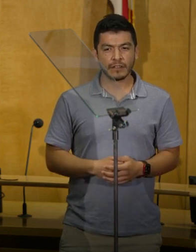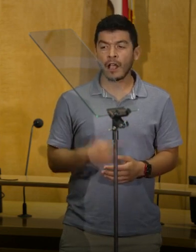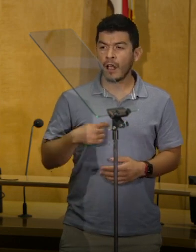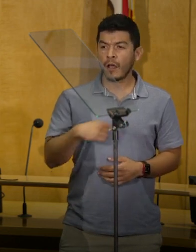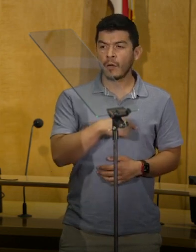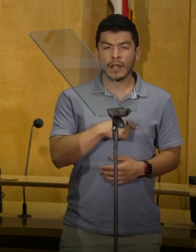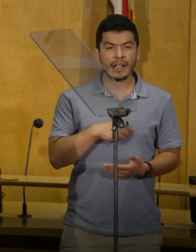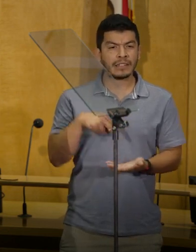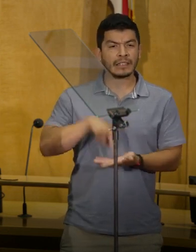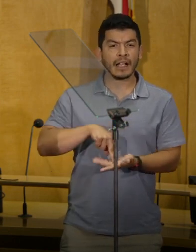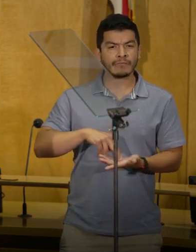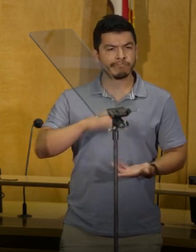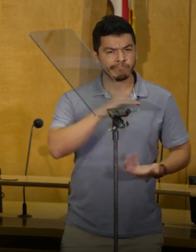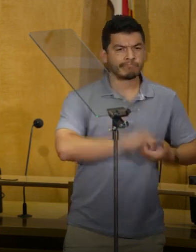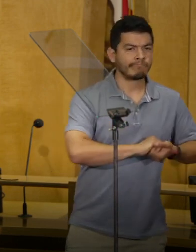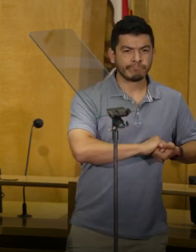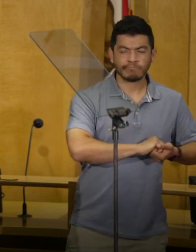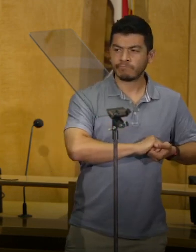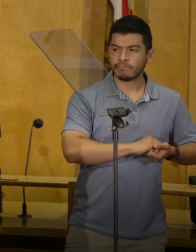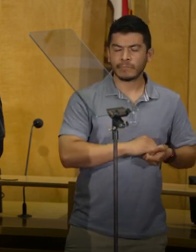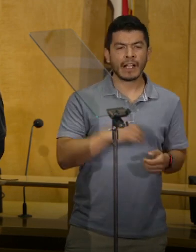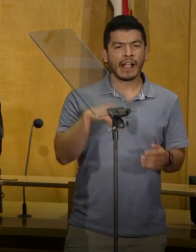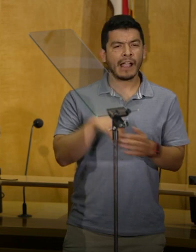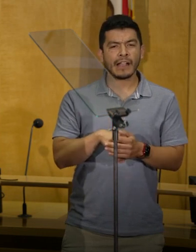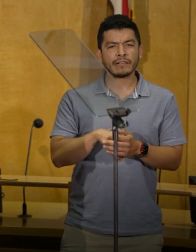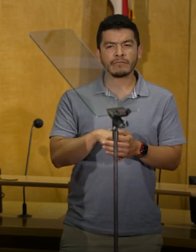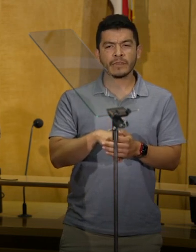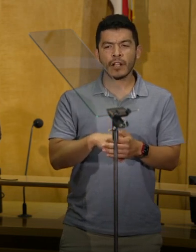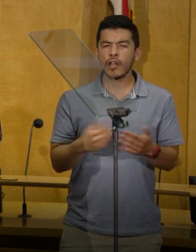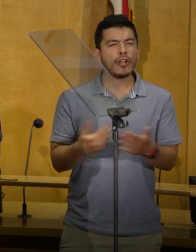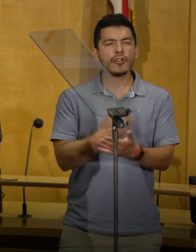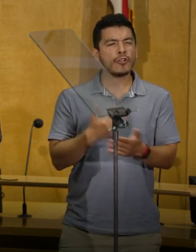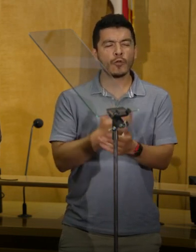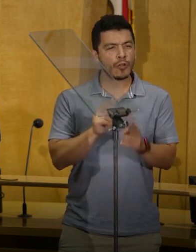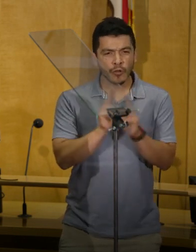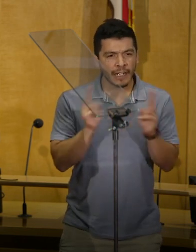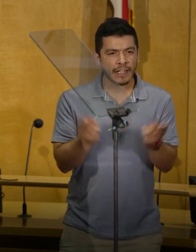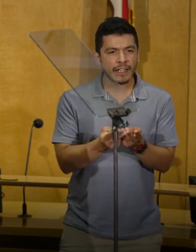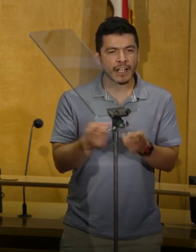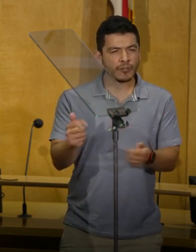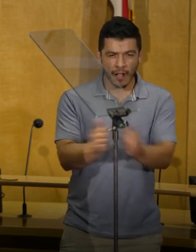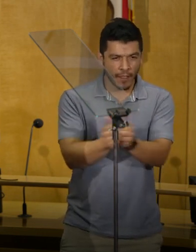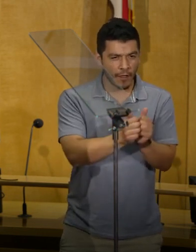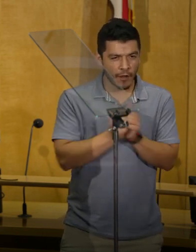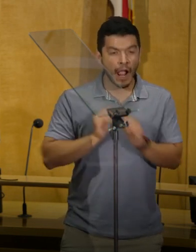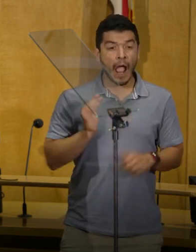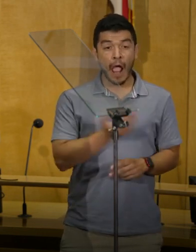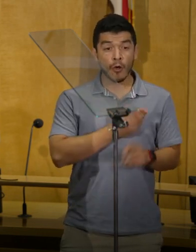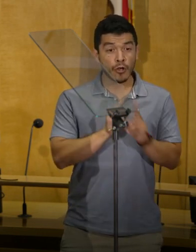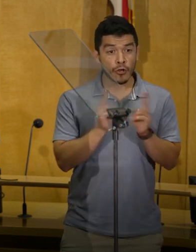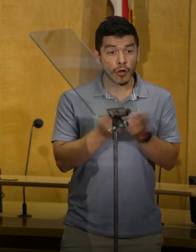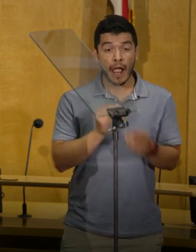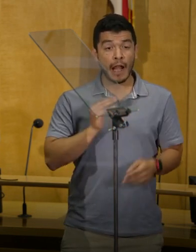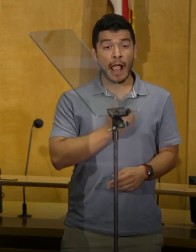We stand in solidarity, in unprecedented unity. Our union